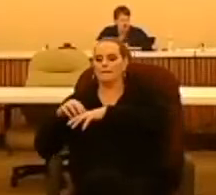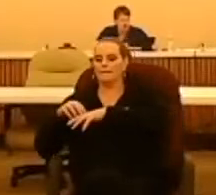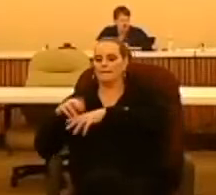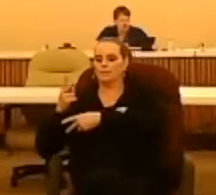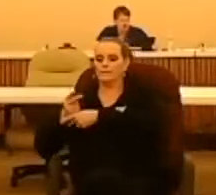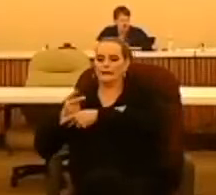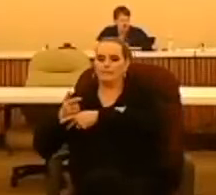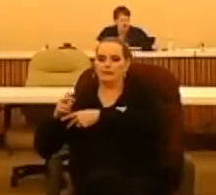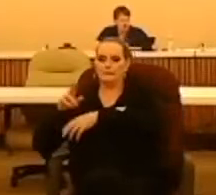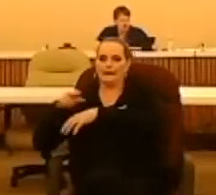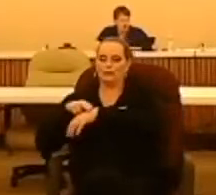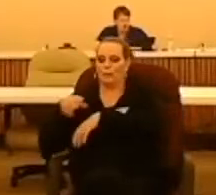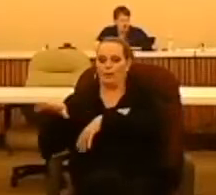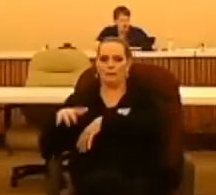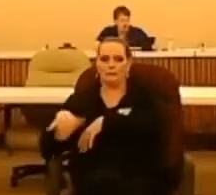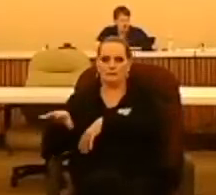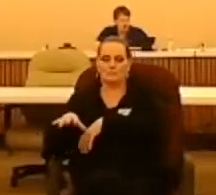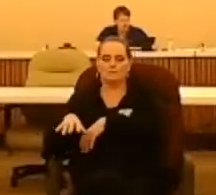put that forth.